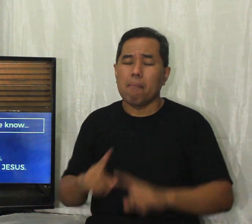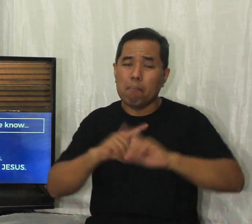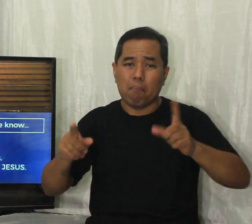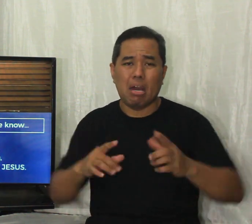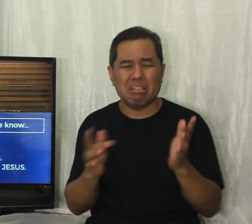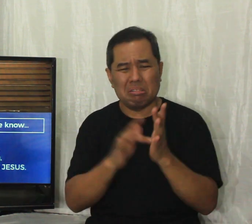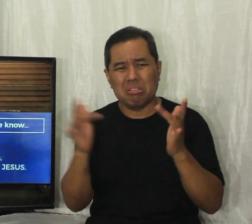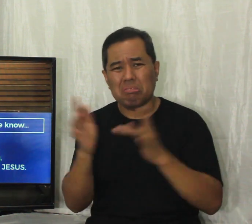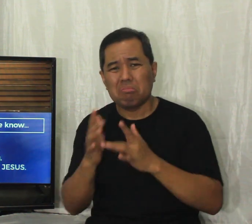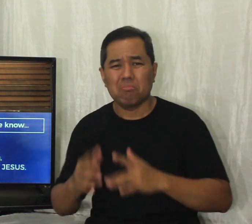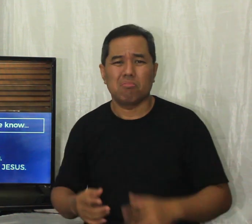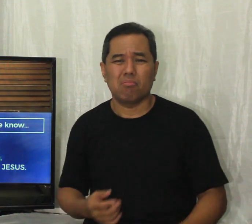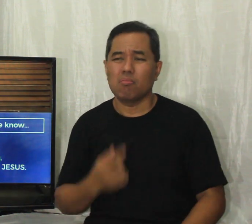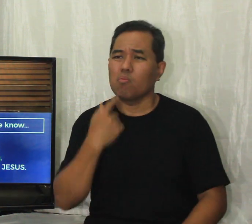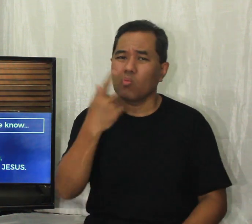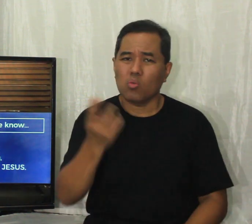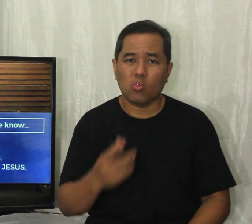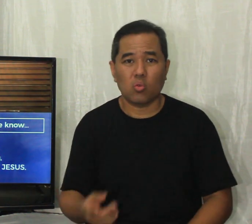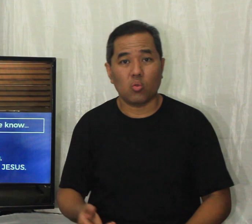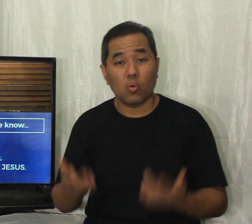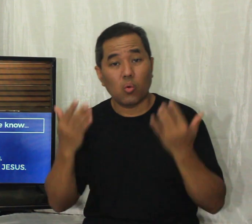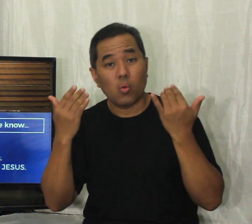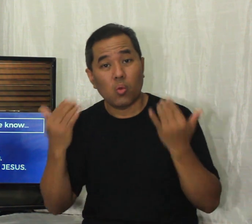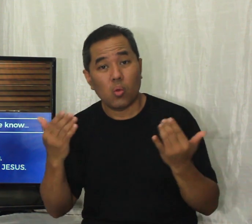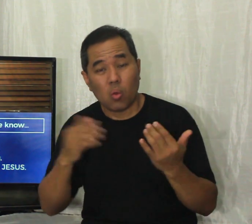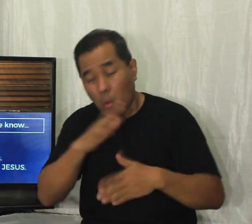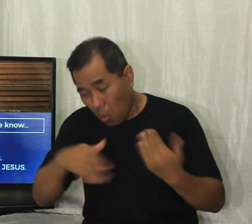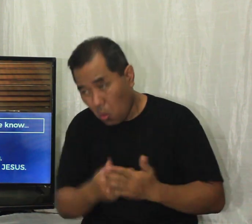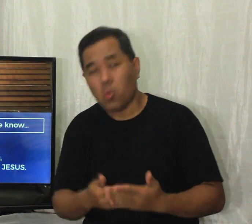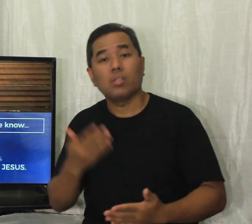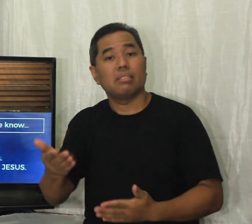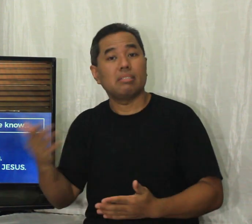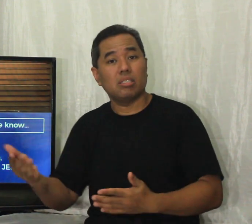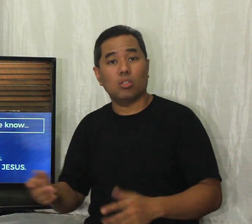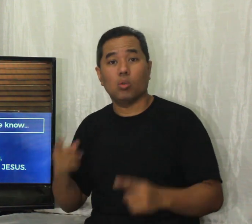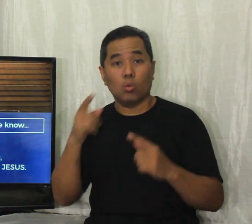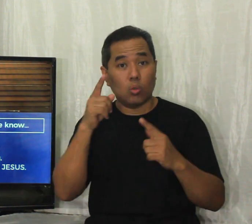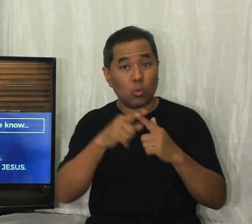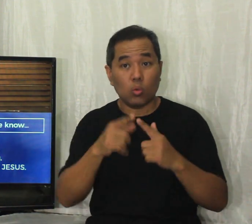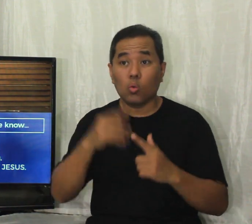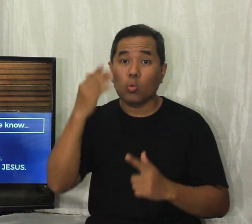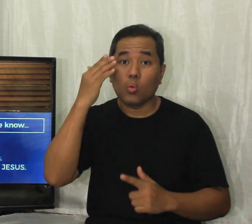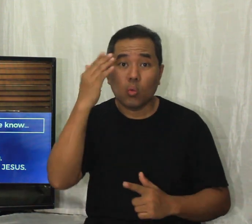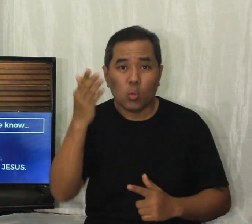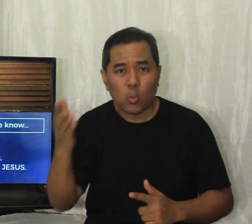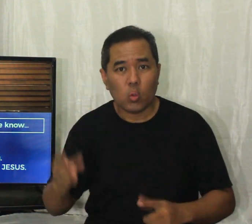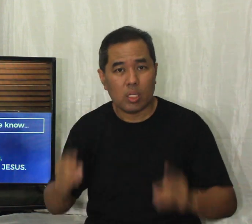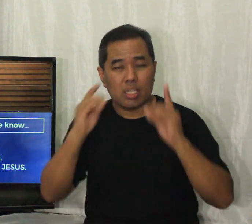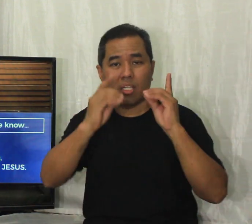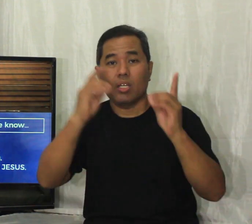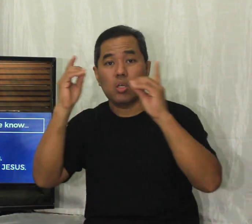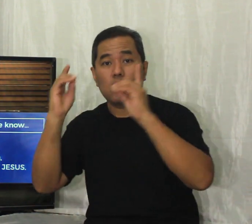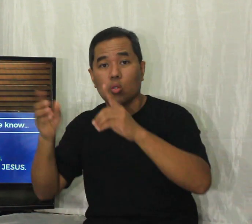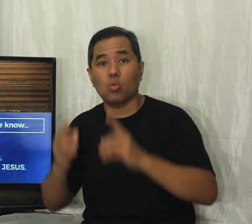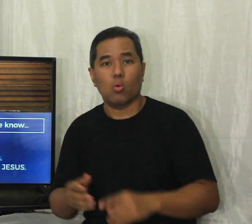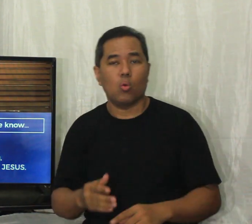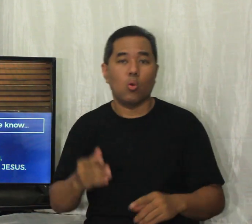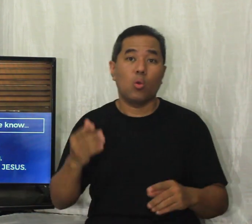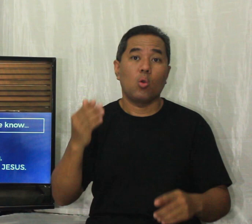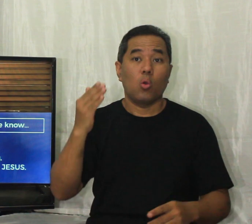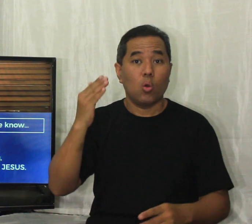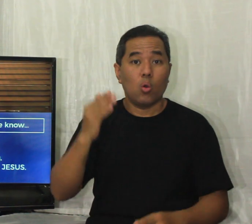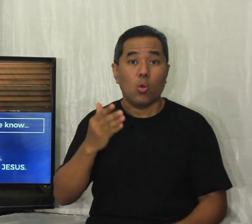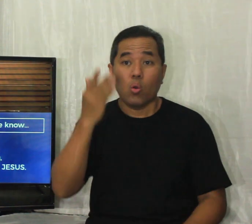they would be prepared. We have this in scripture so that we would be prepared and would know and respond in a way that